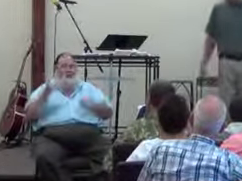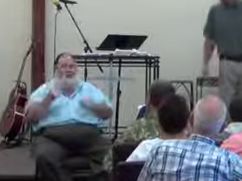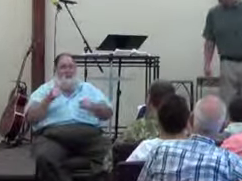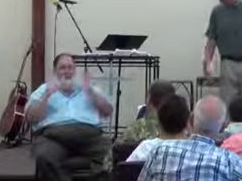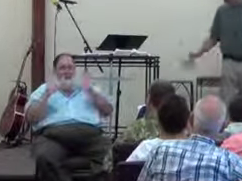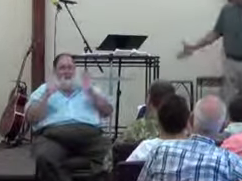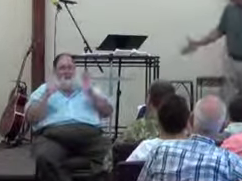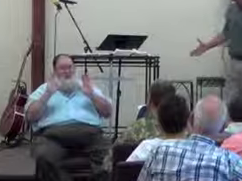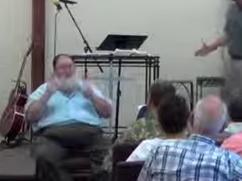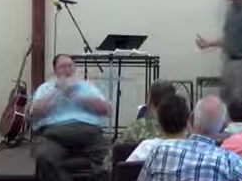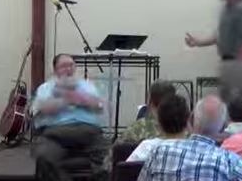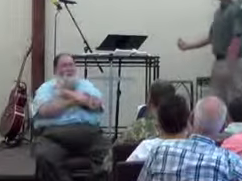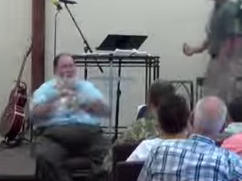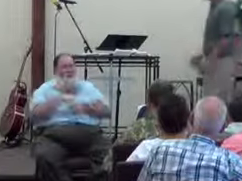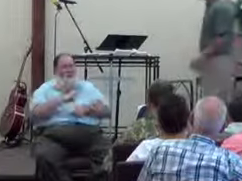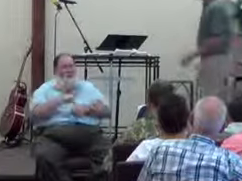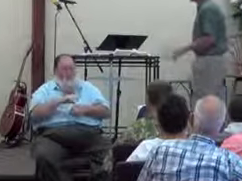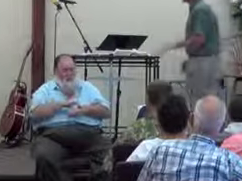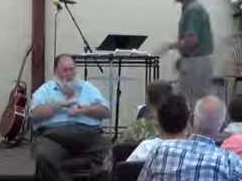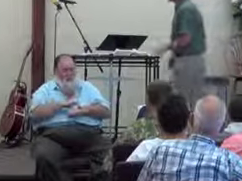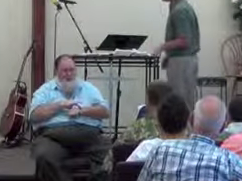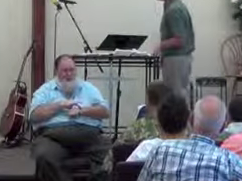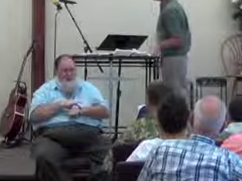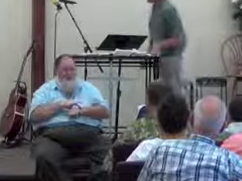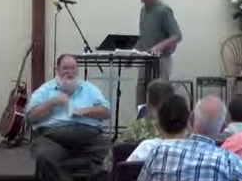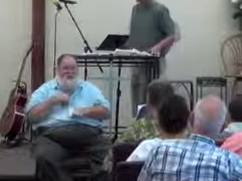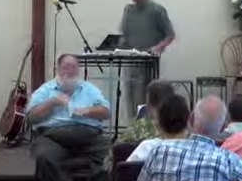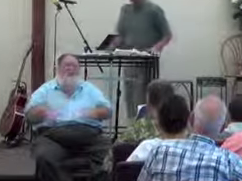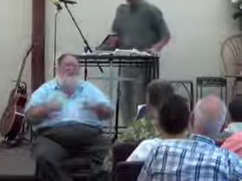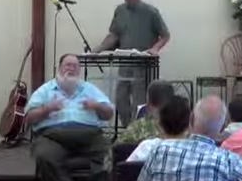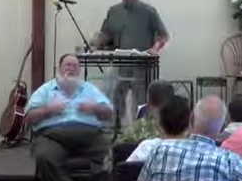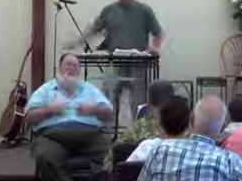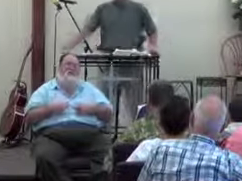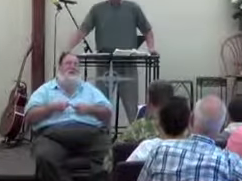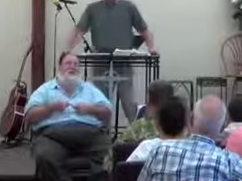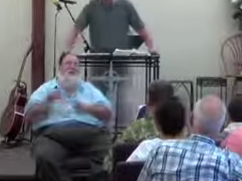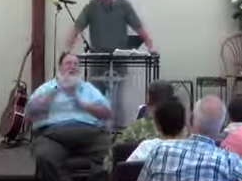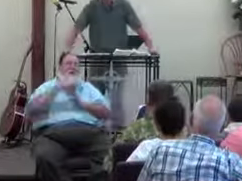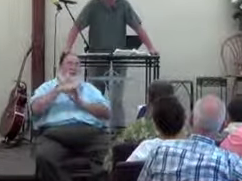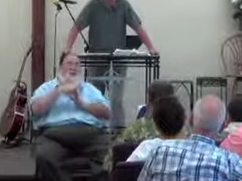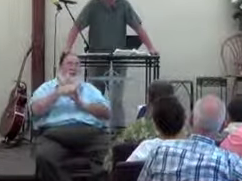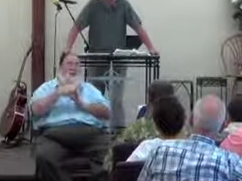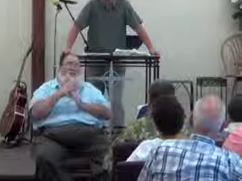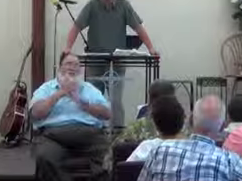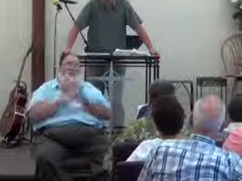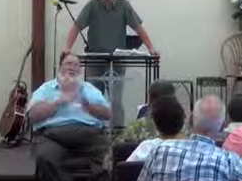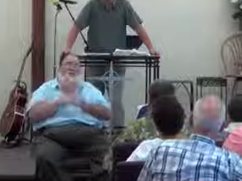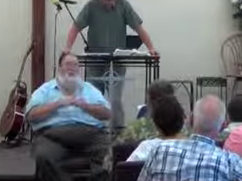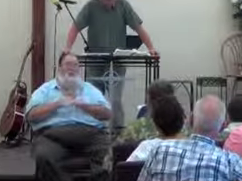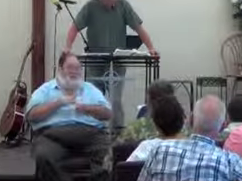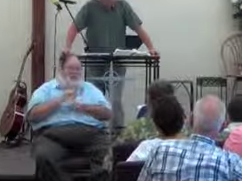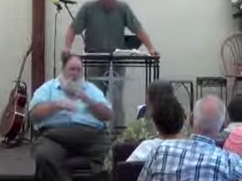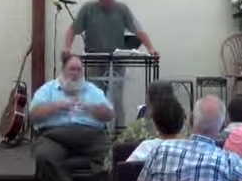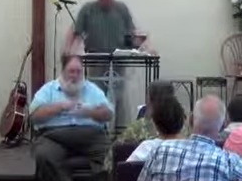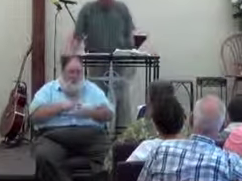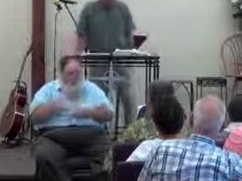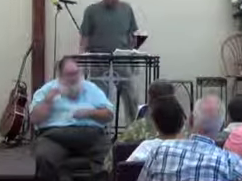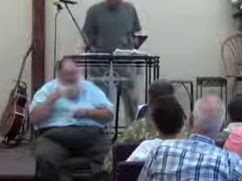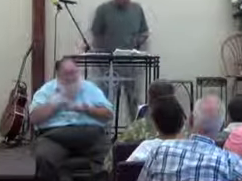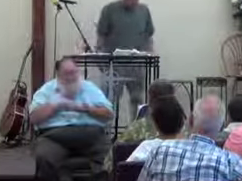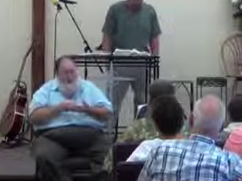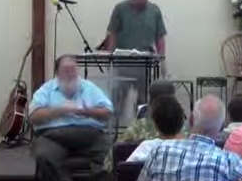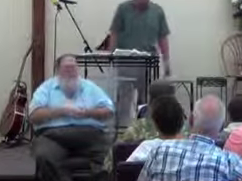percentile in wealth, but sometimes we lose track of that because we've had a bad day. And we just think that, oh, well, it's